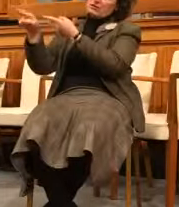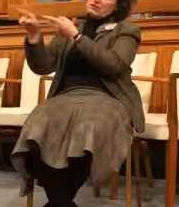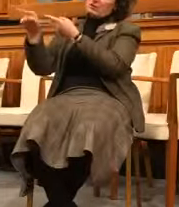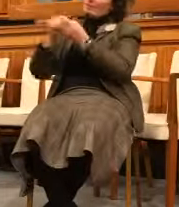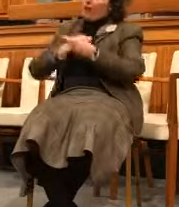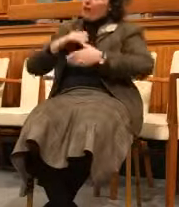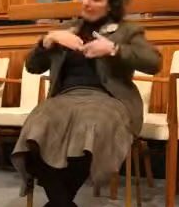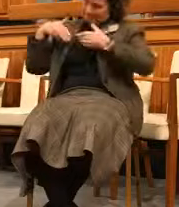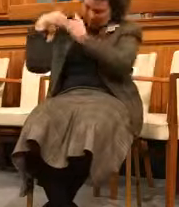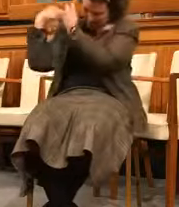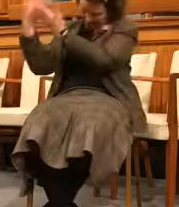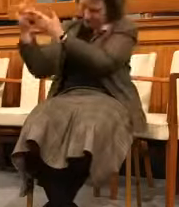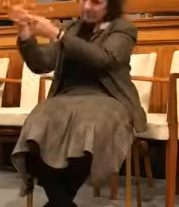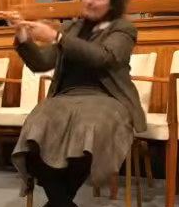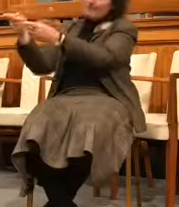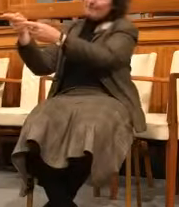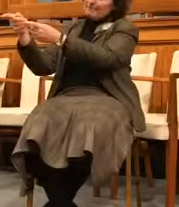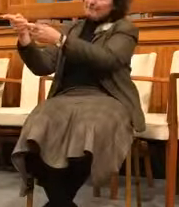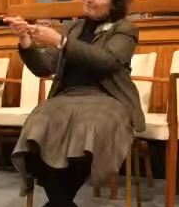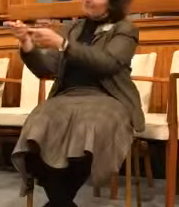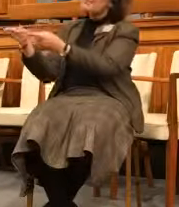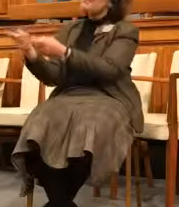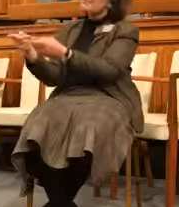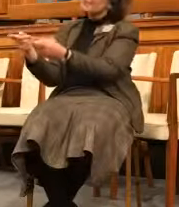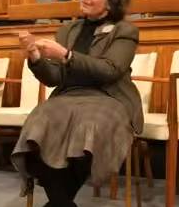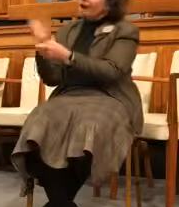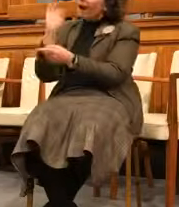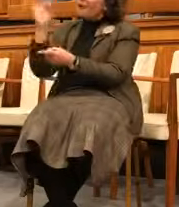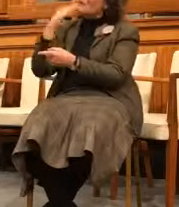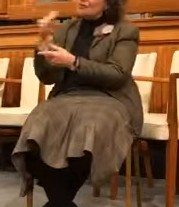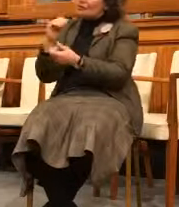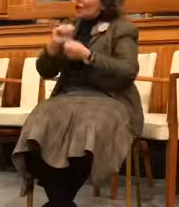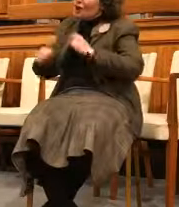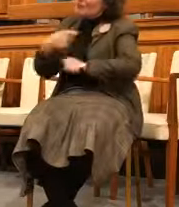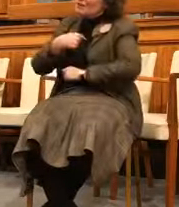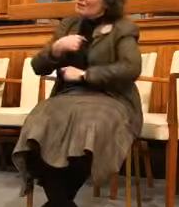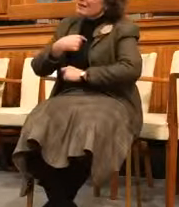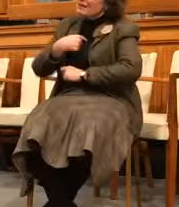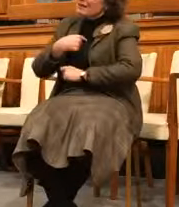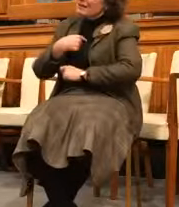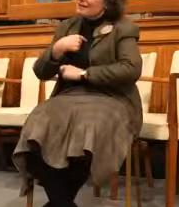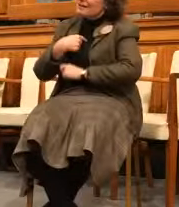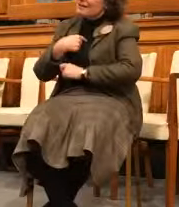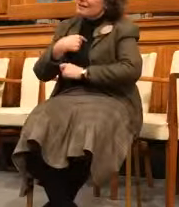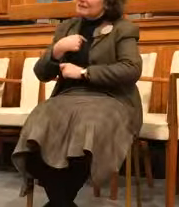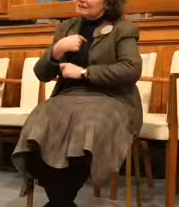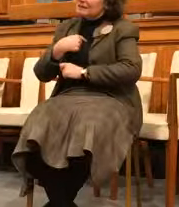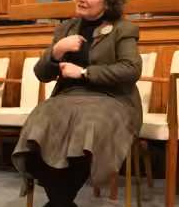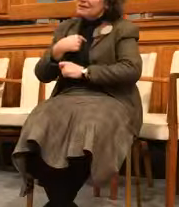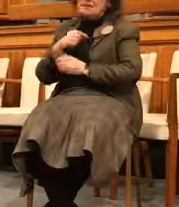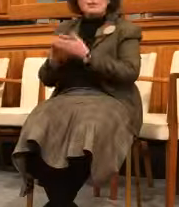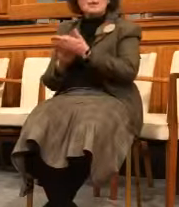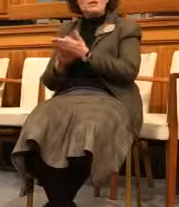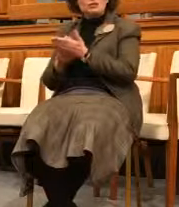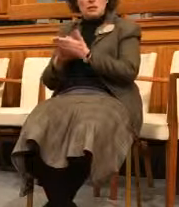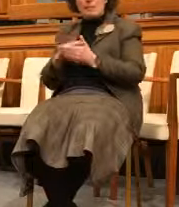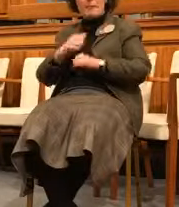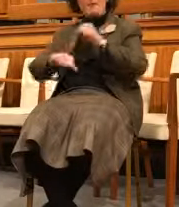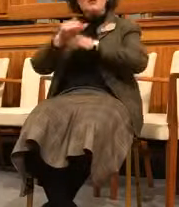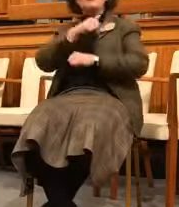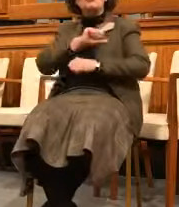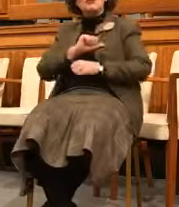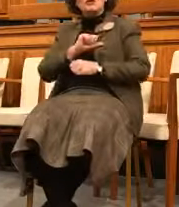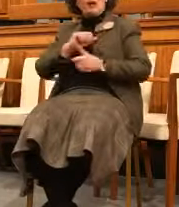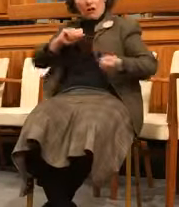to change me and work within me to truly transform me. That's what we call conversion.